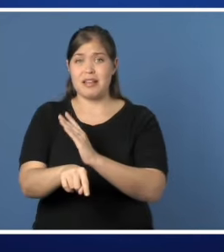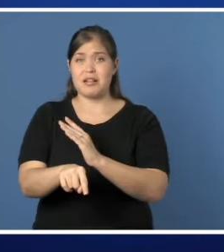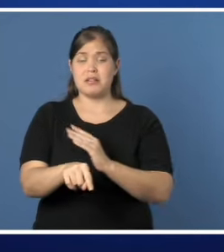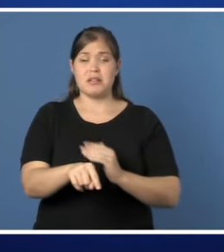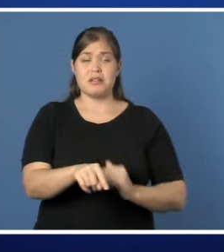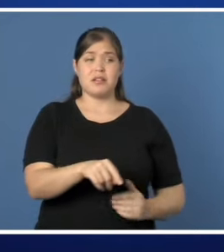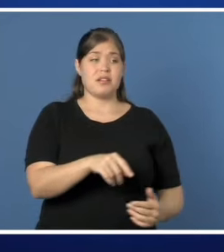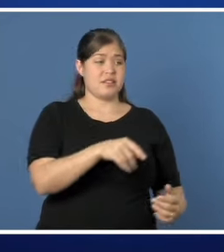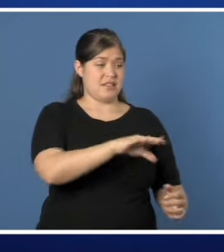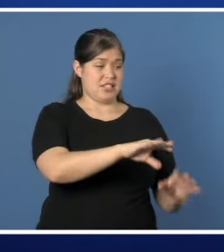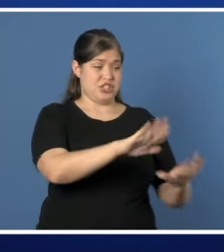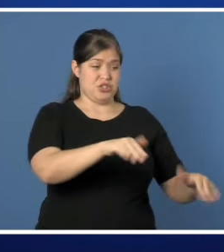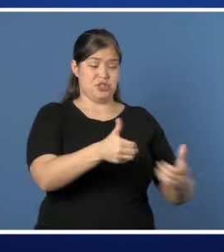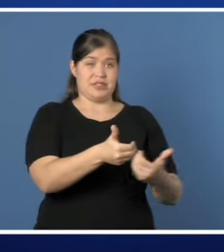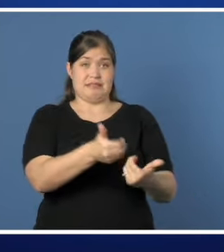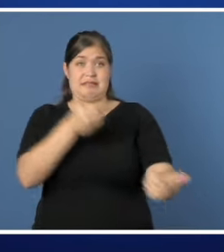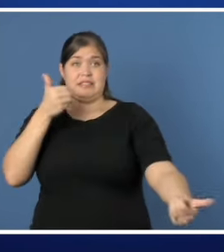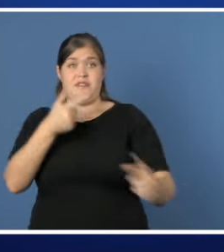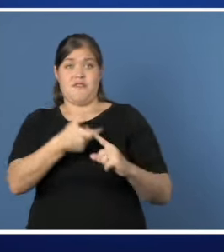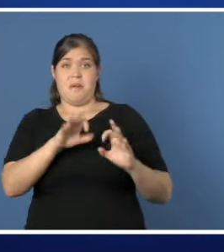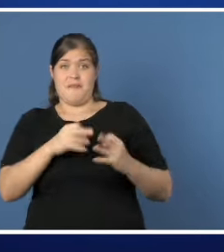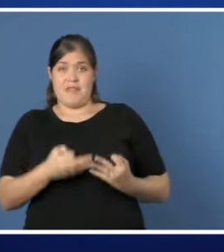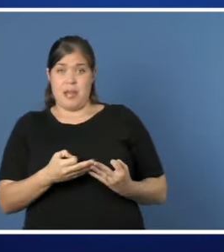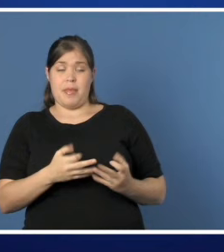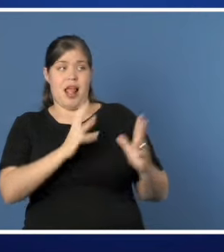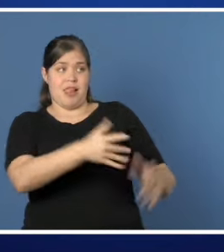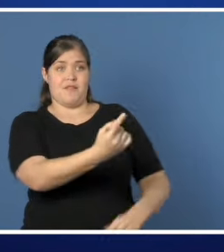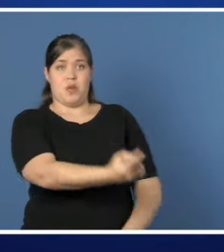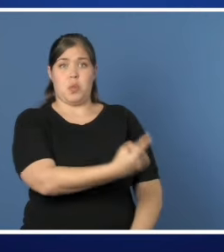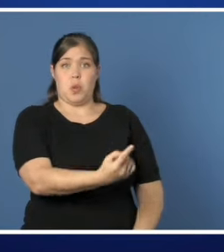And they will be separated from family and left alone